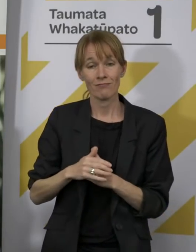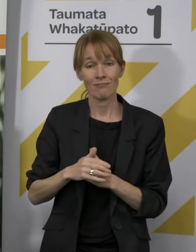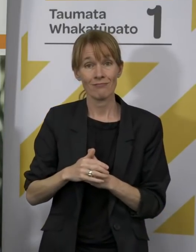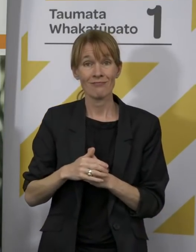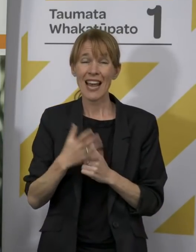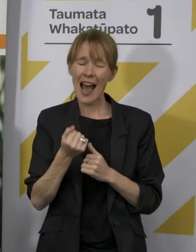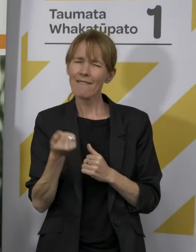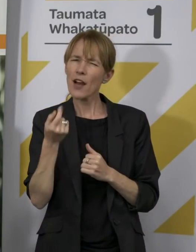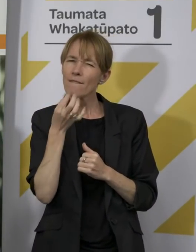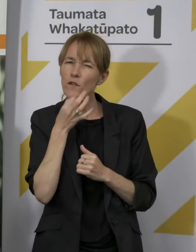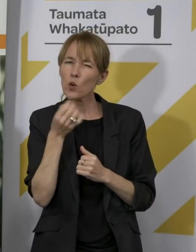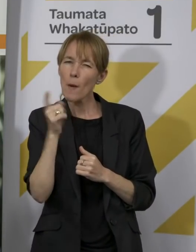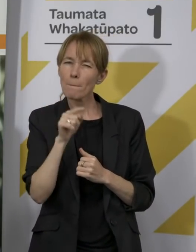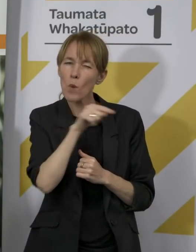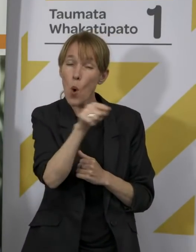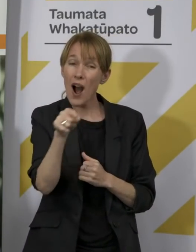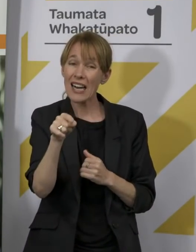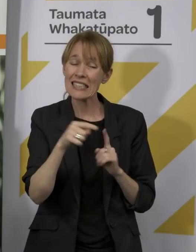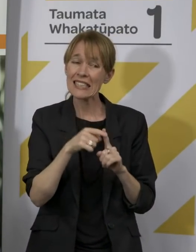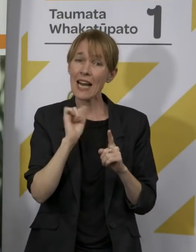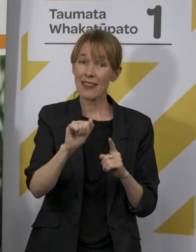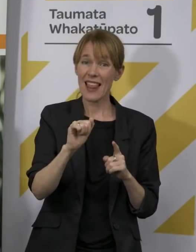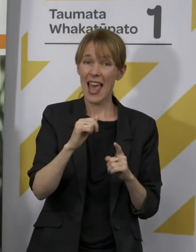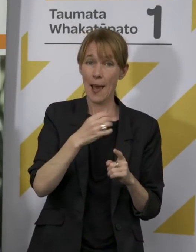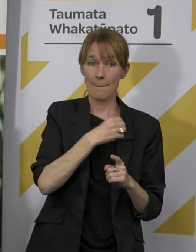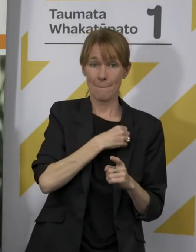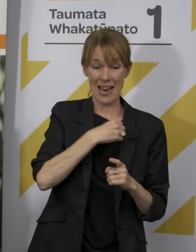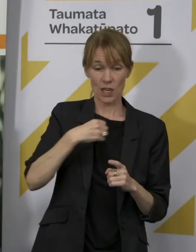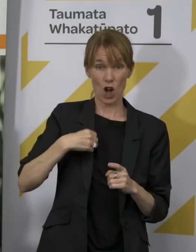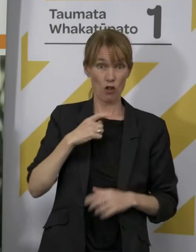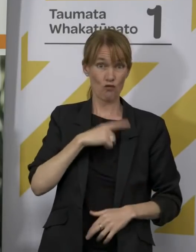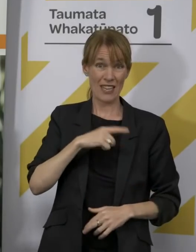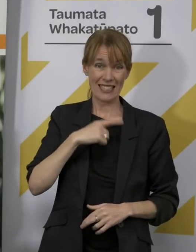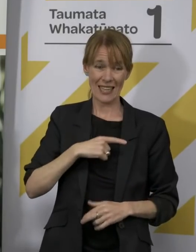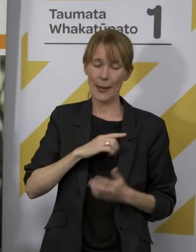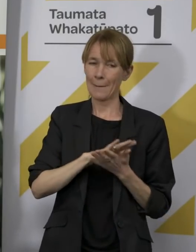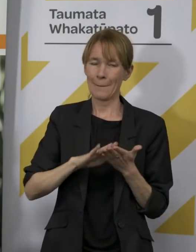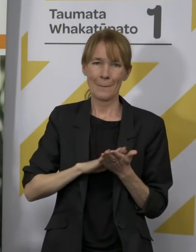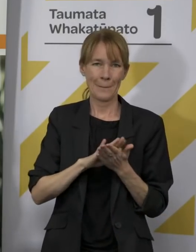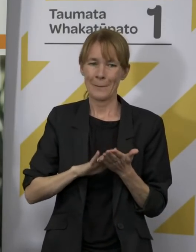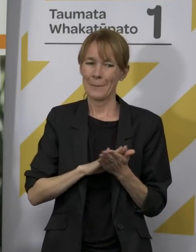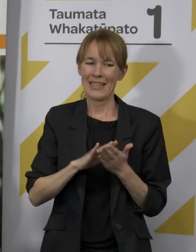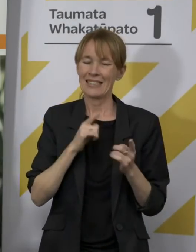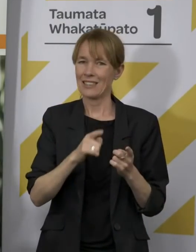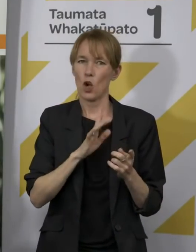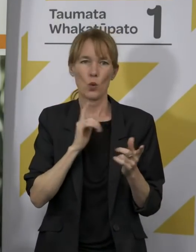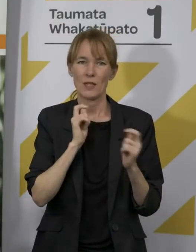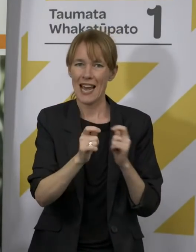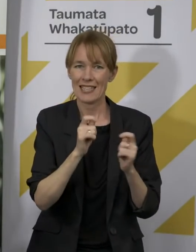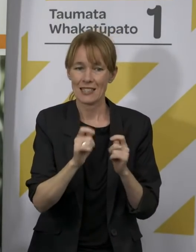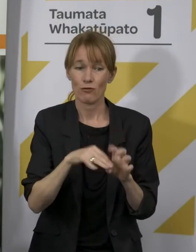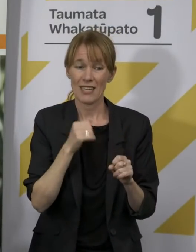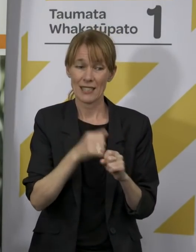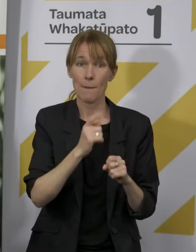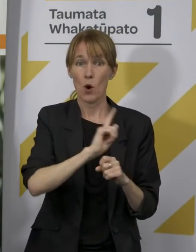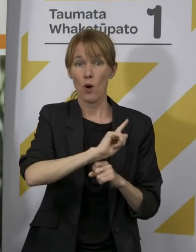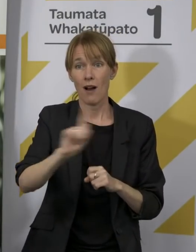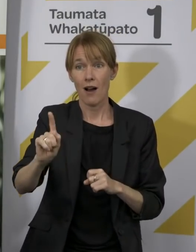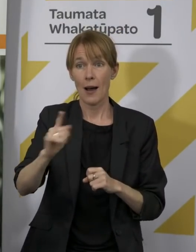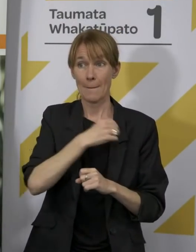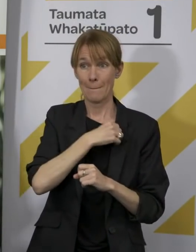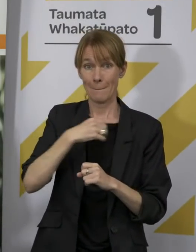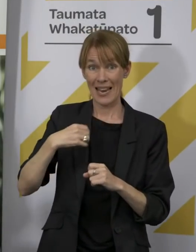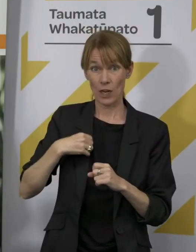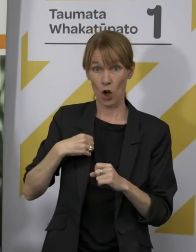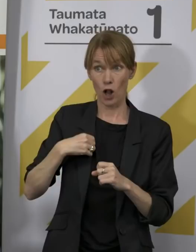the circumstances, which were medical circumstances. Either they were going to get medical treatment, and then it would have been a clinical decision